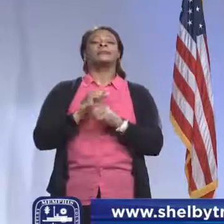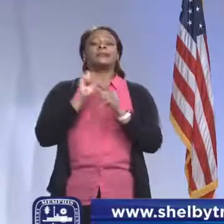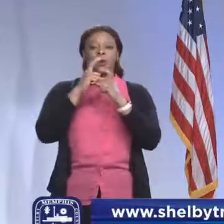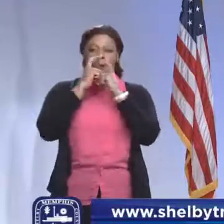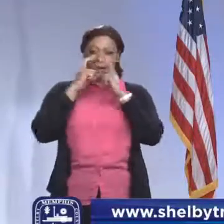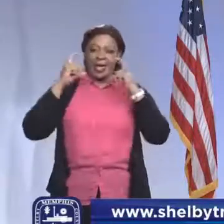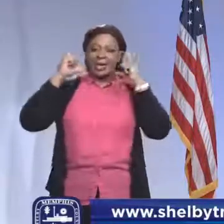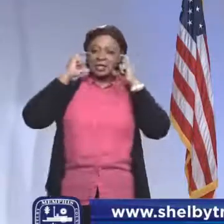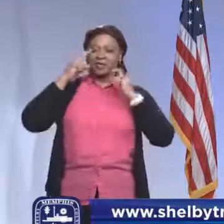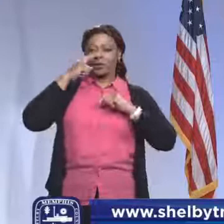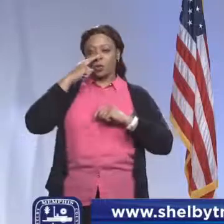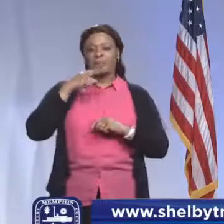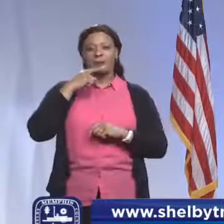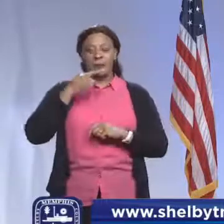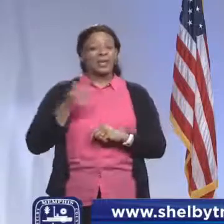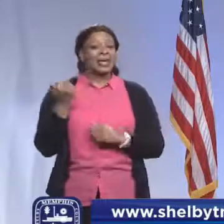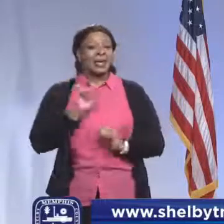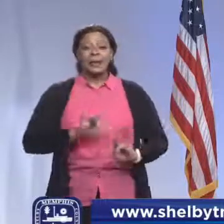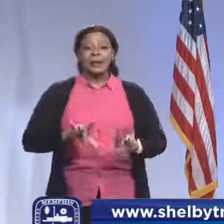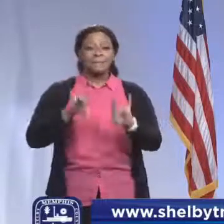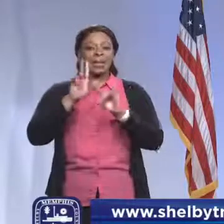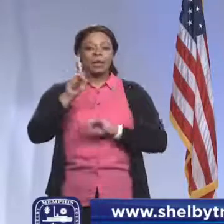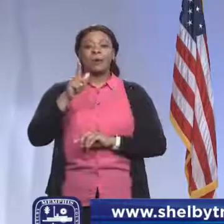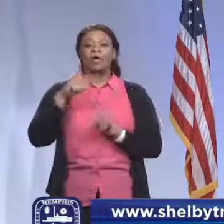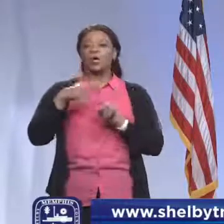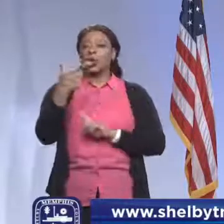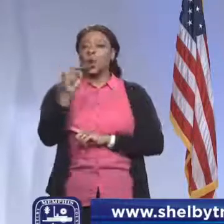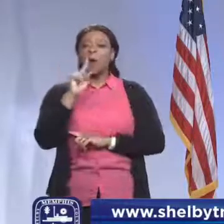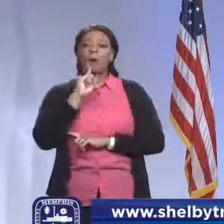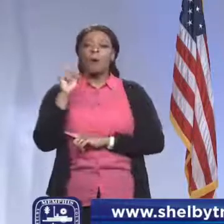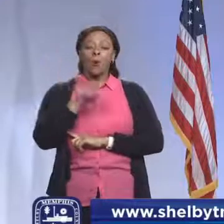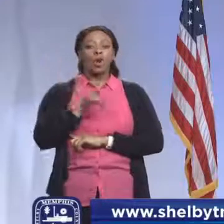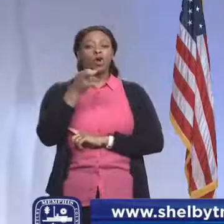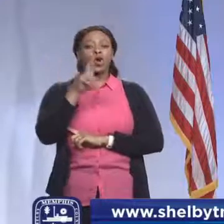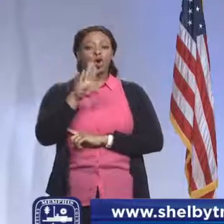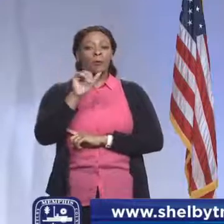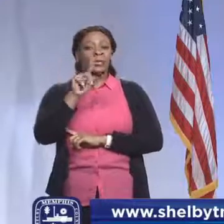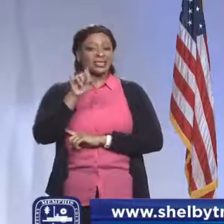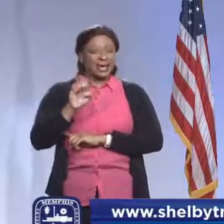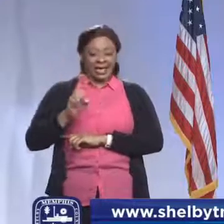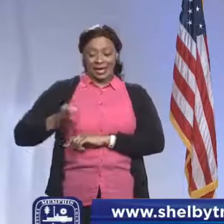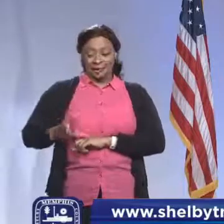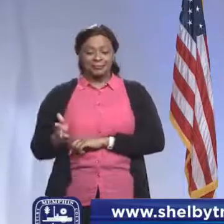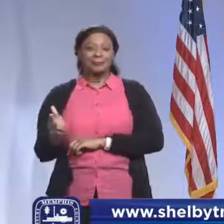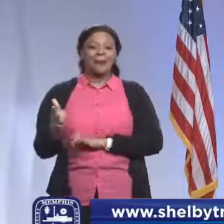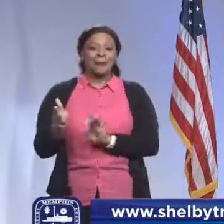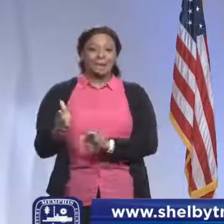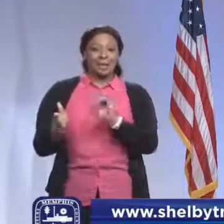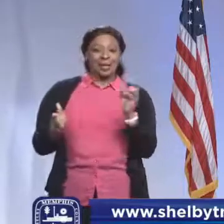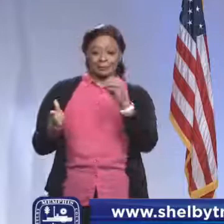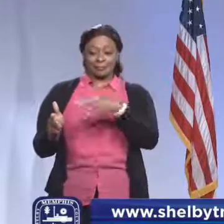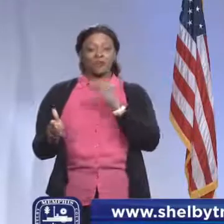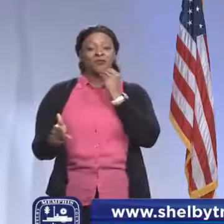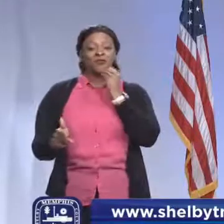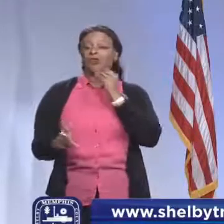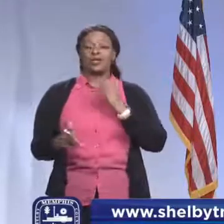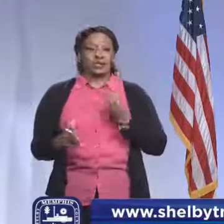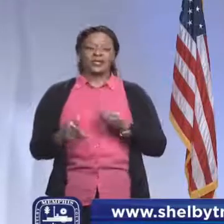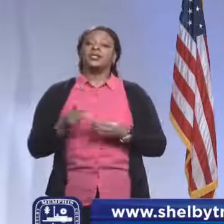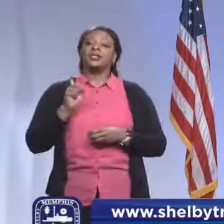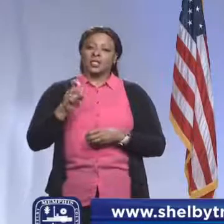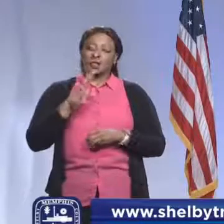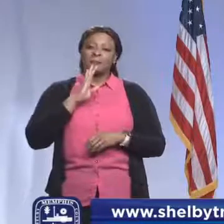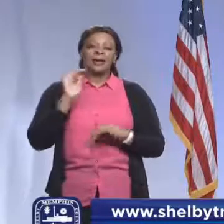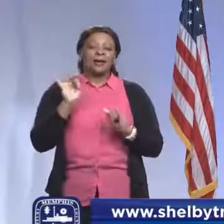mouth. Any pickup or to-go orders, curbside service should also be done where it is not impacting